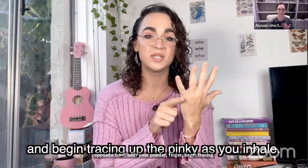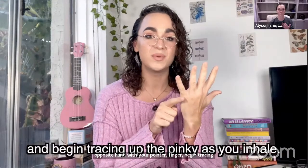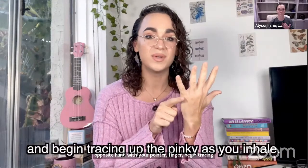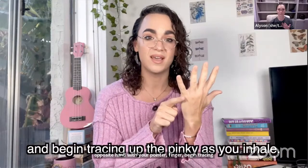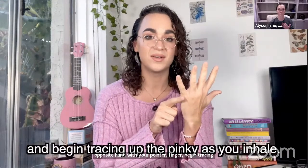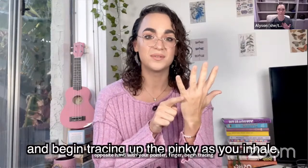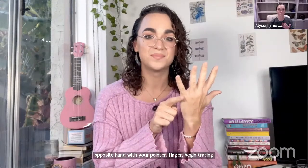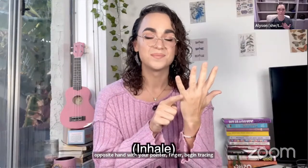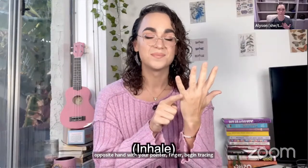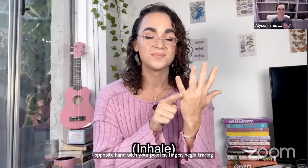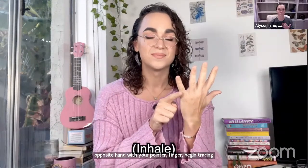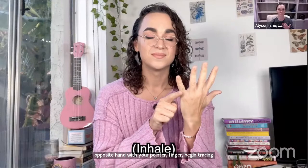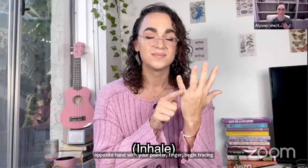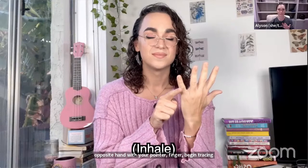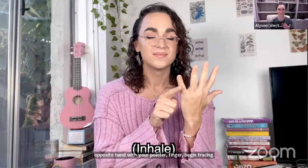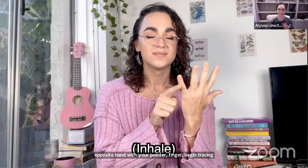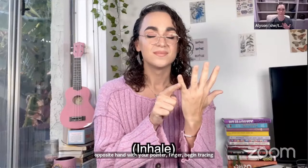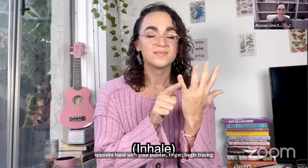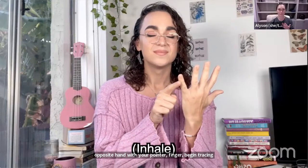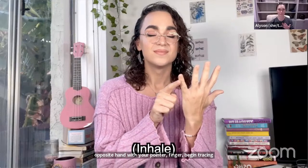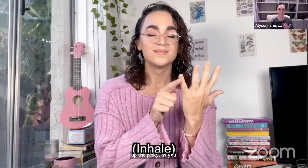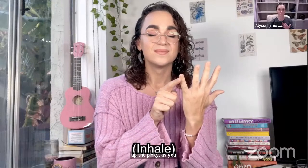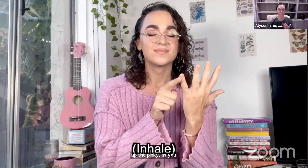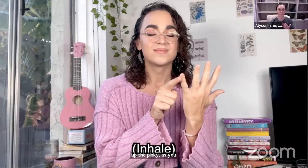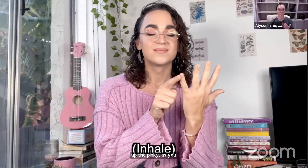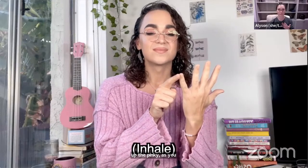as you inhale.